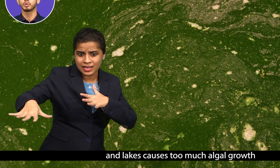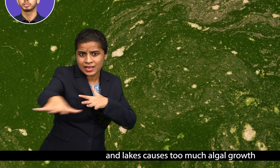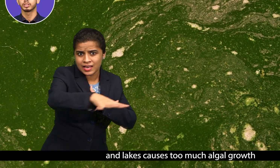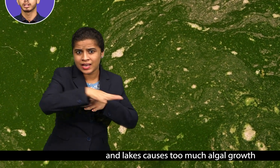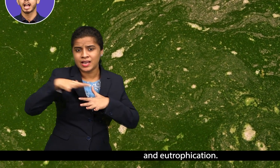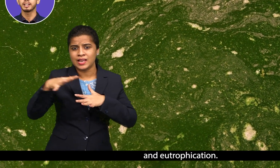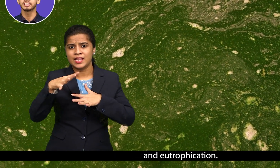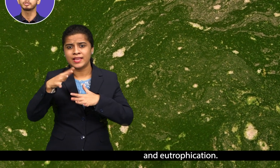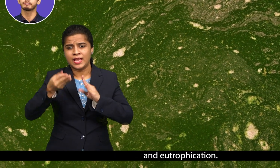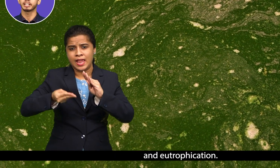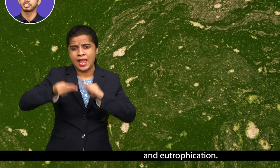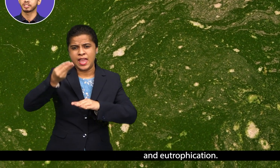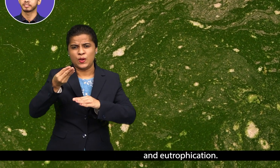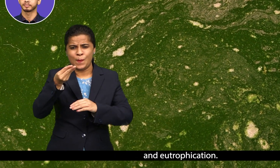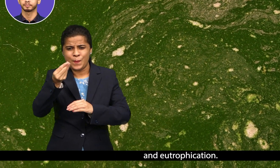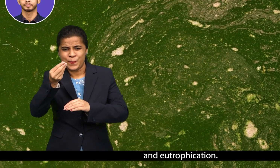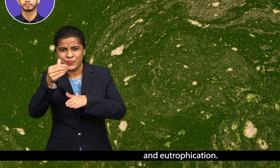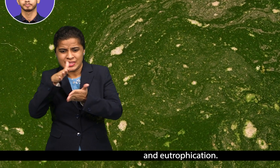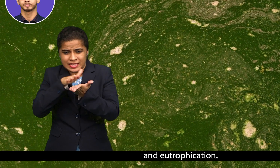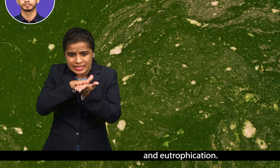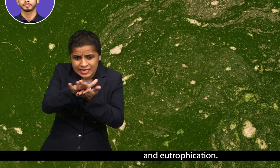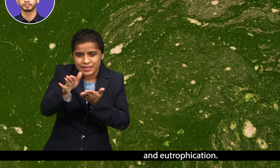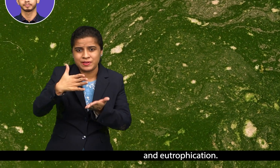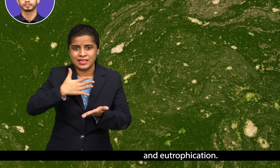algal growth and eutrophication.